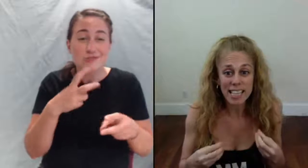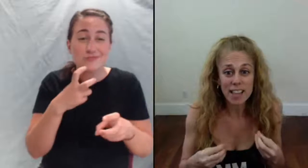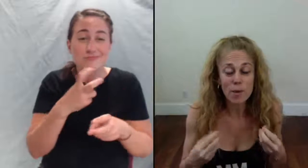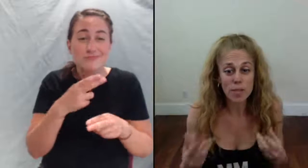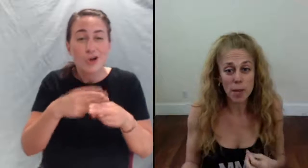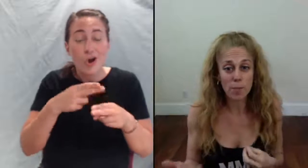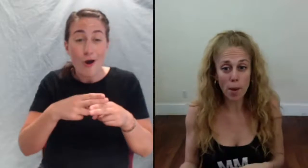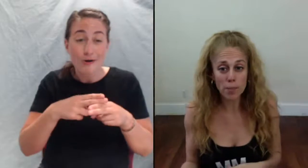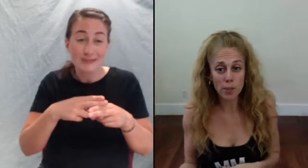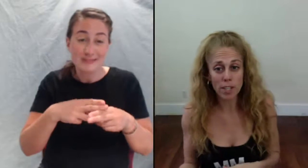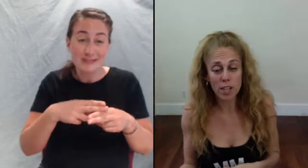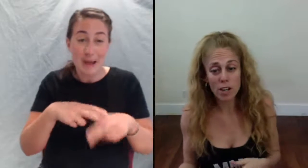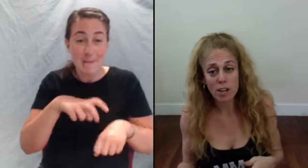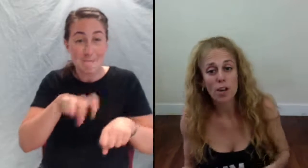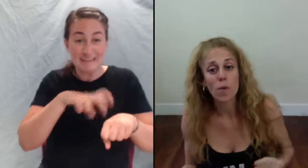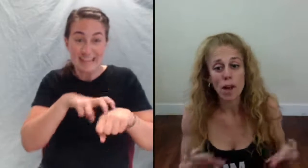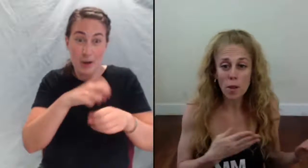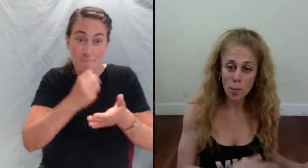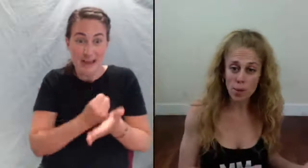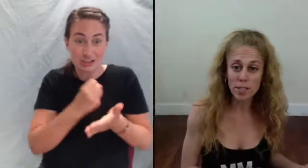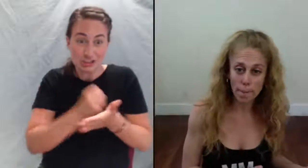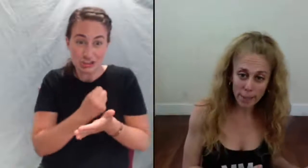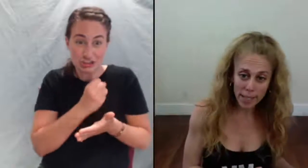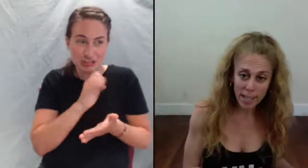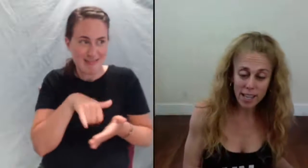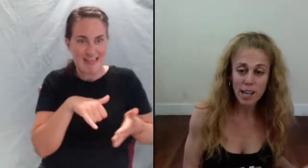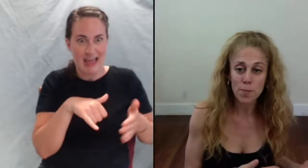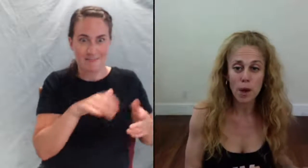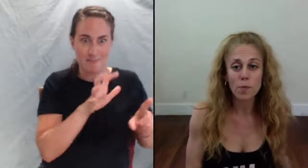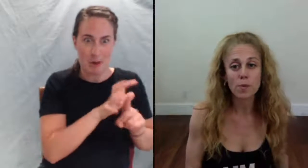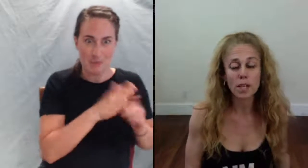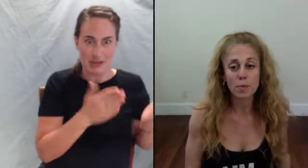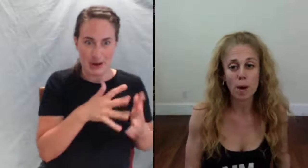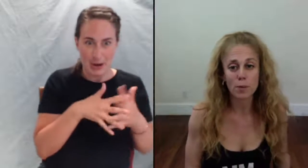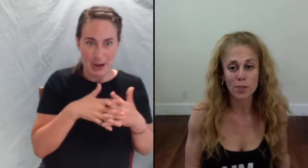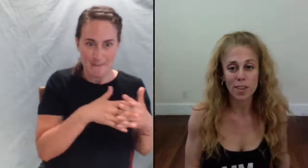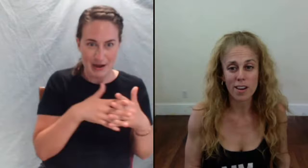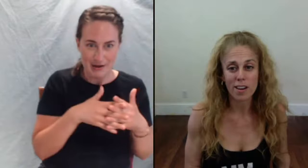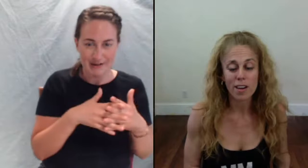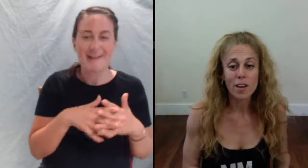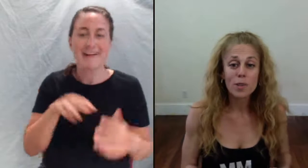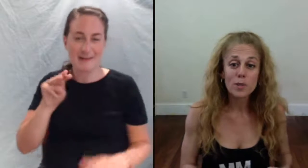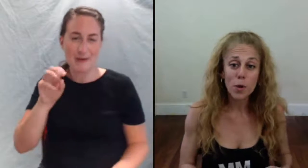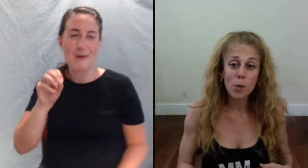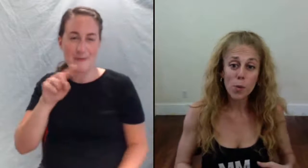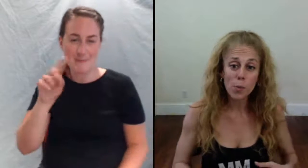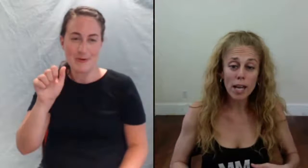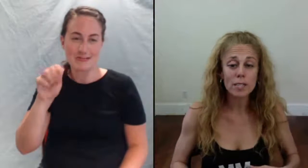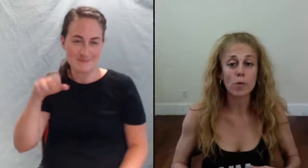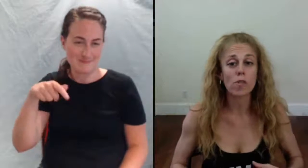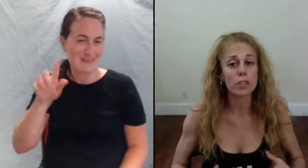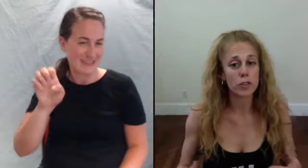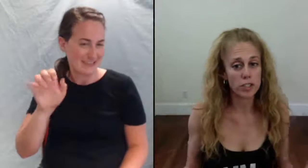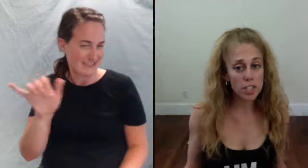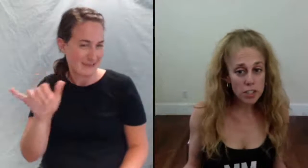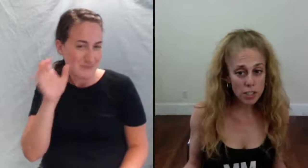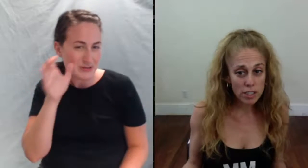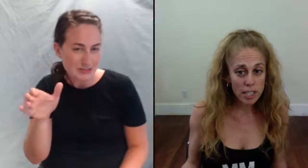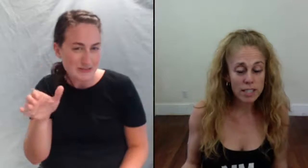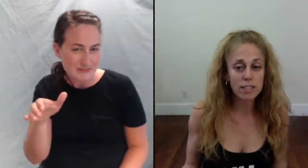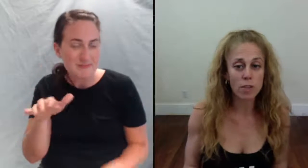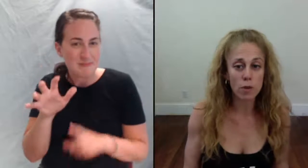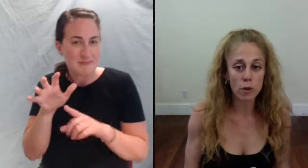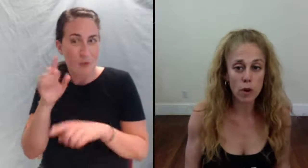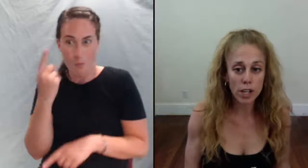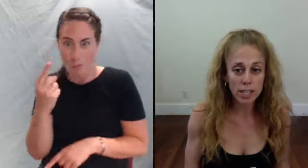things like that became popular here. Well, Mozambique and mambo became popular there. So rumba is more of a